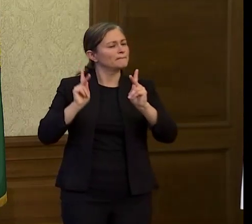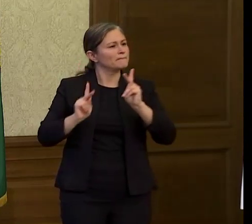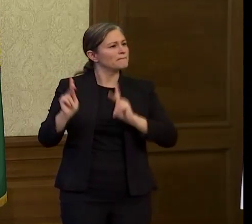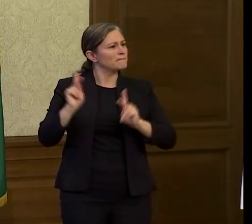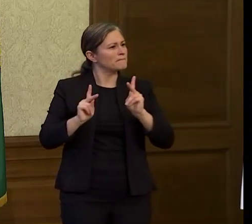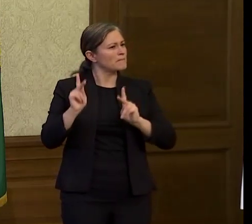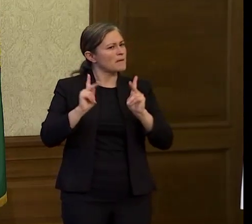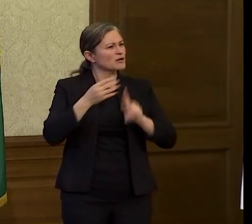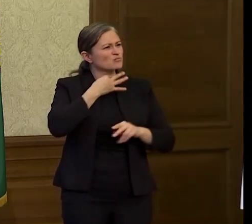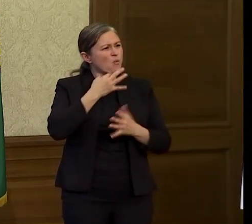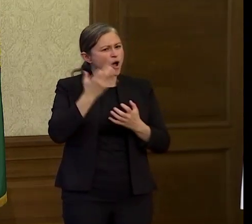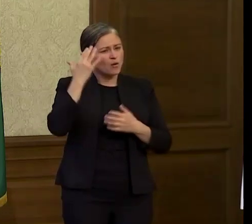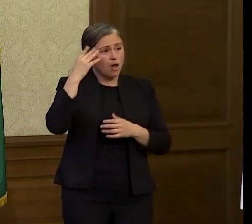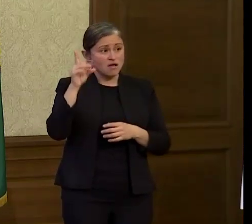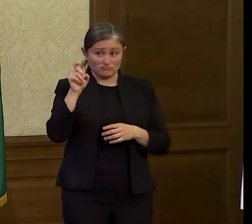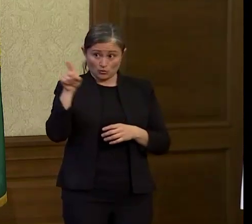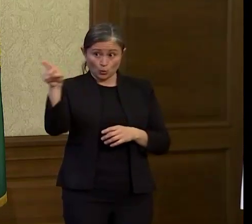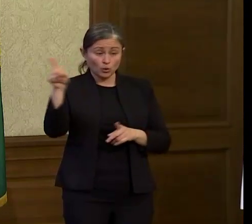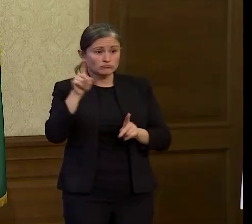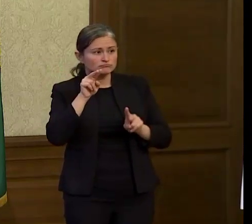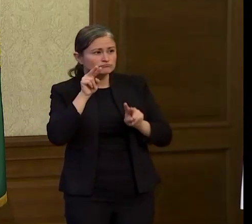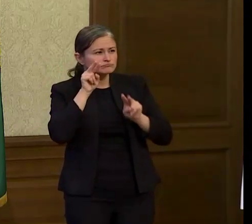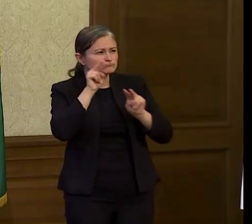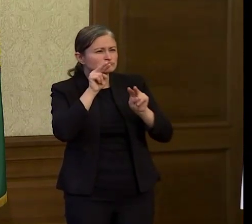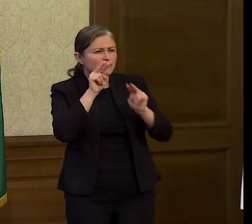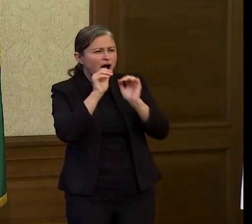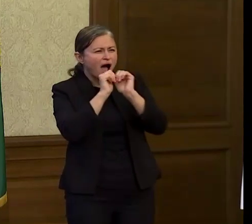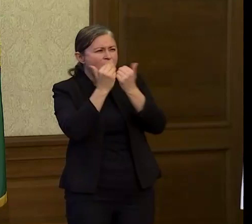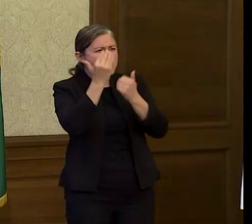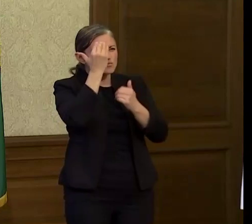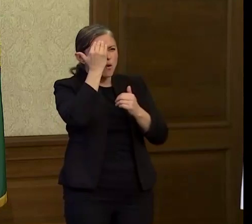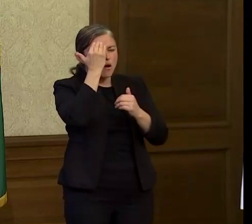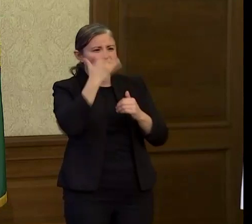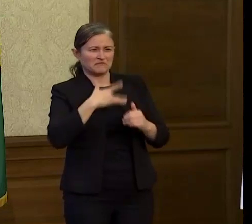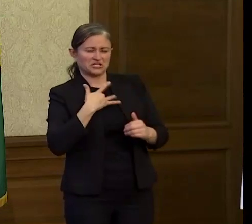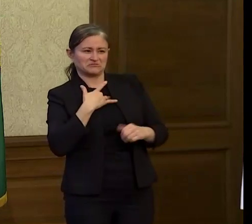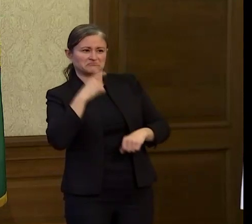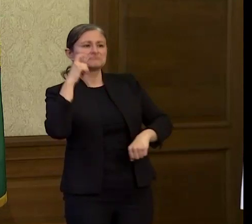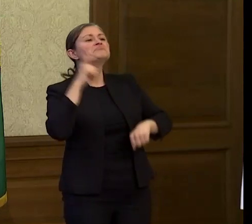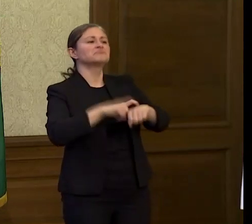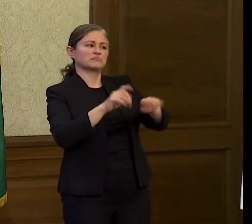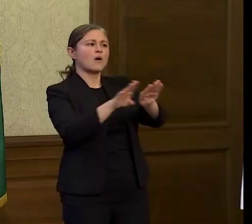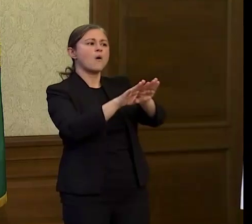you looking for that will tell you it will finally be time to lift the stay-at-home order?